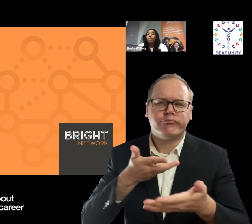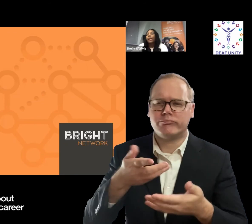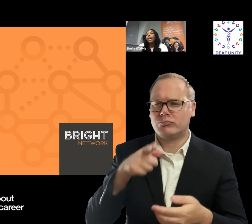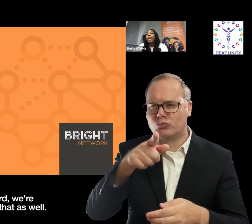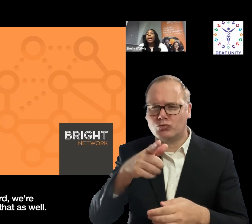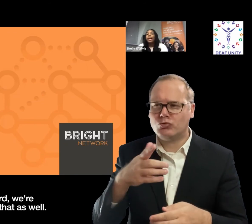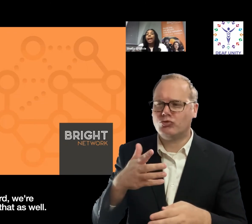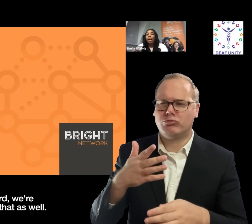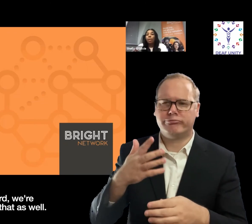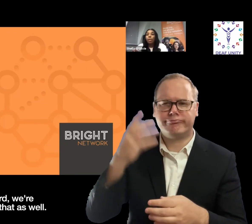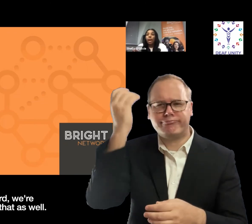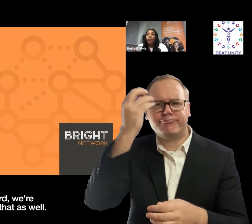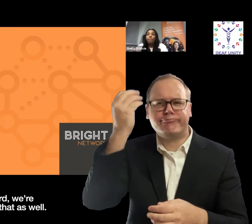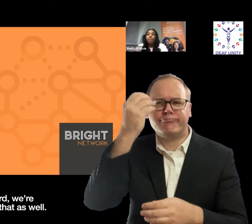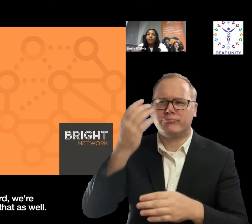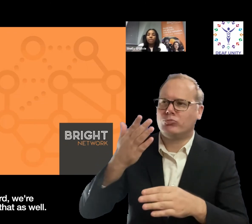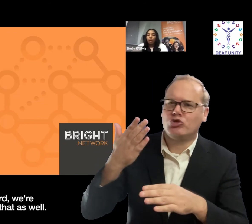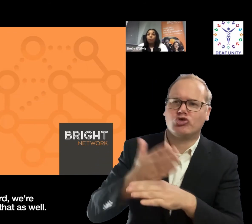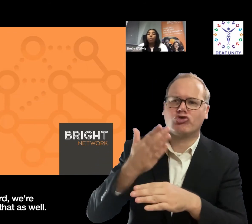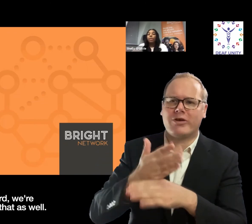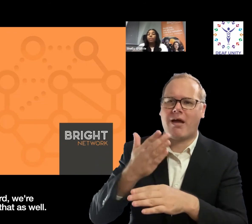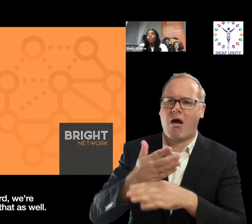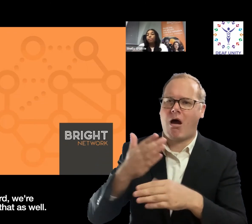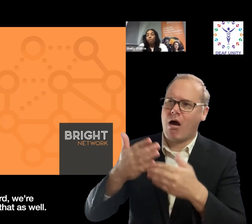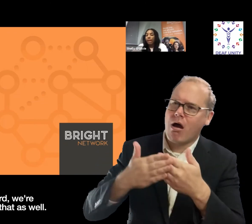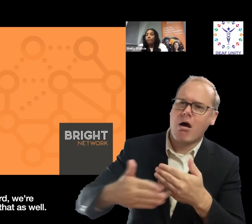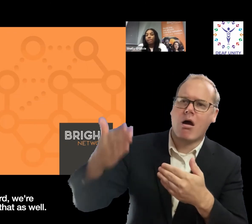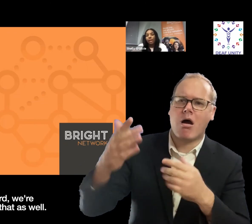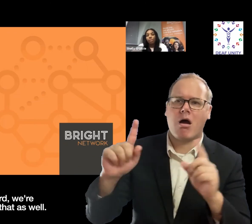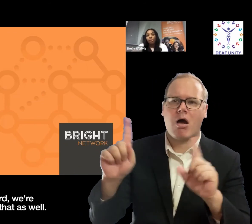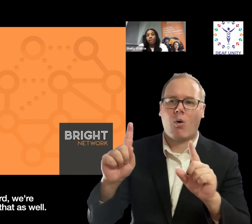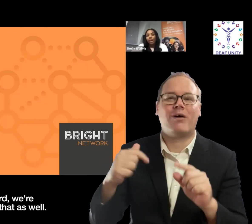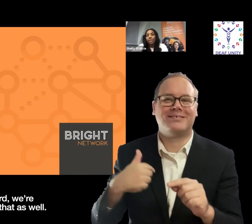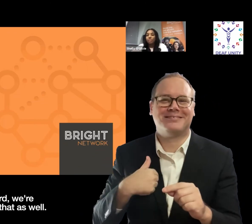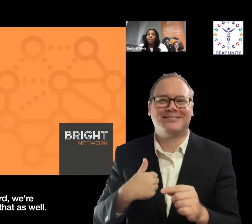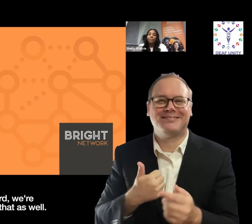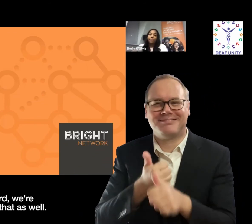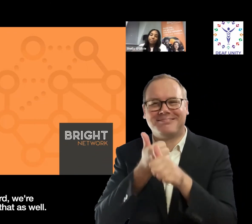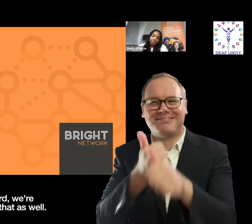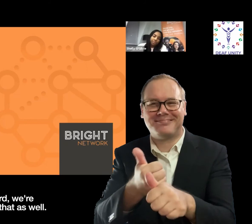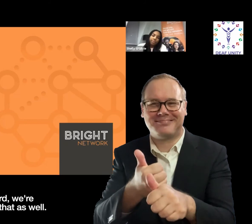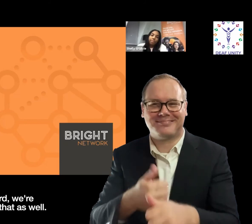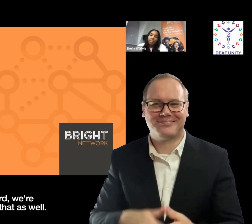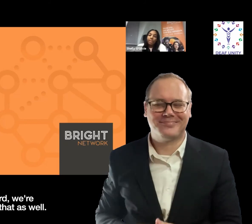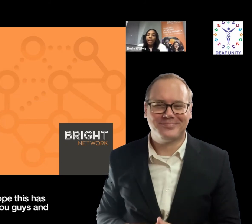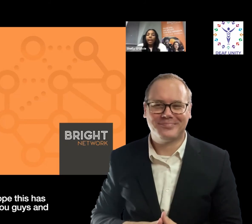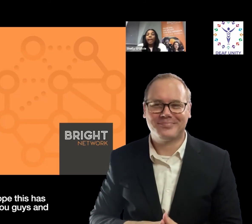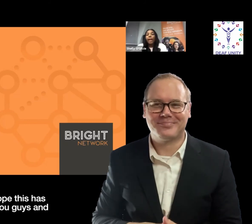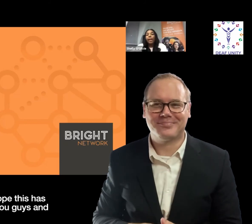with your career and how you'd like to go forward, we're more than happy to help you with that as well.